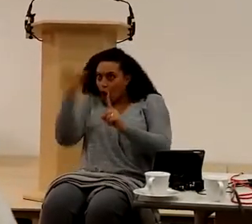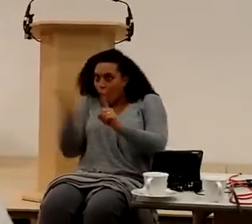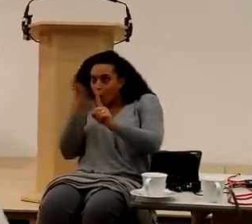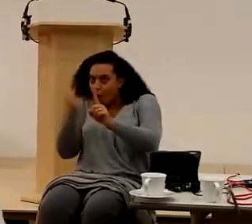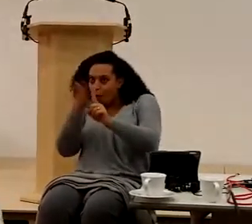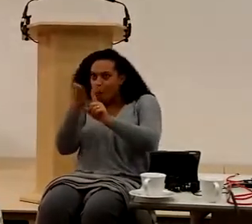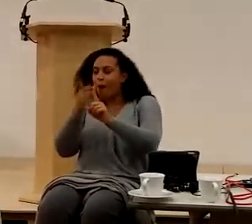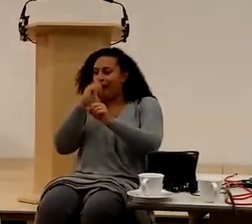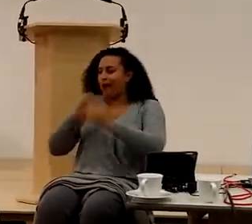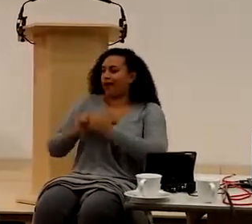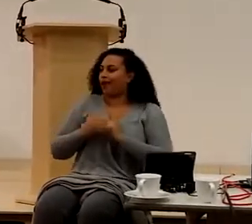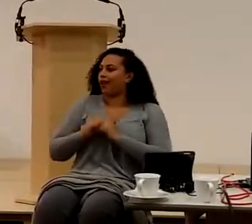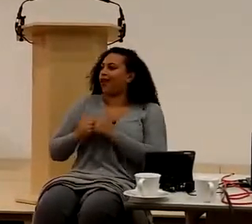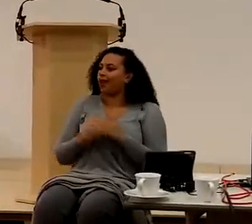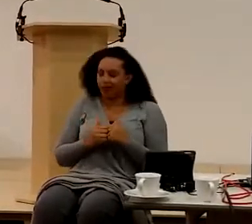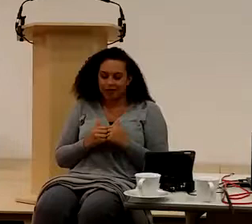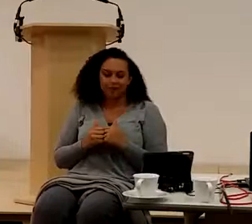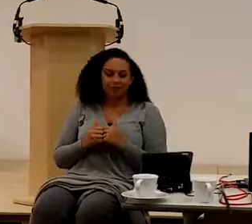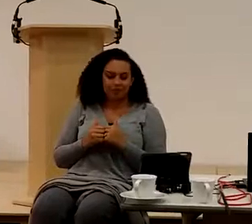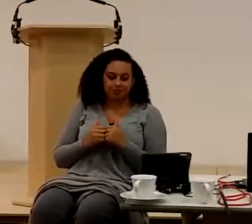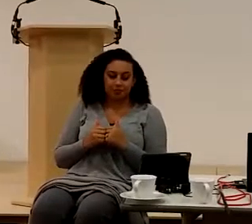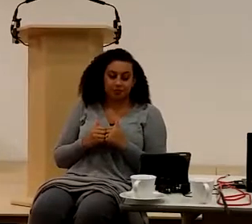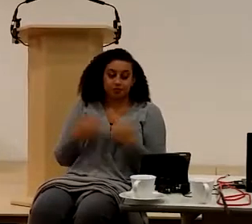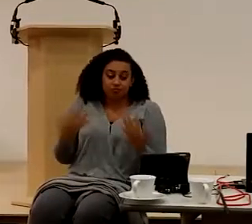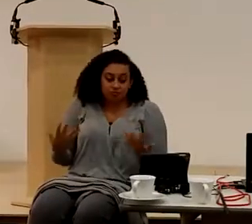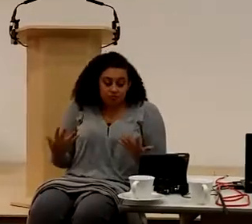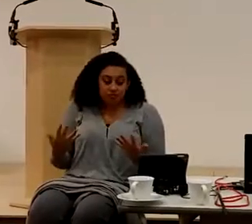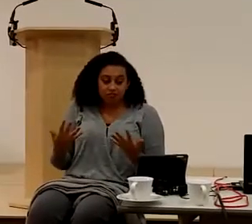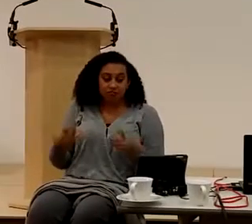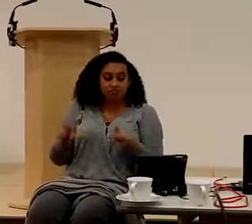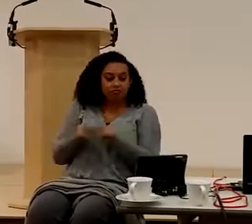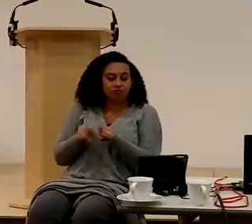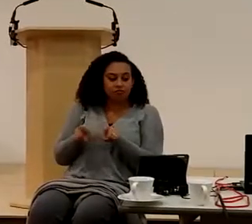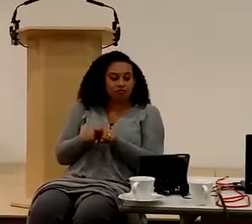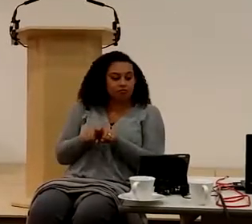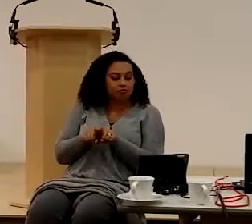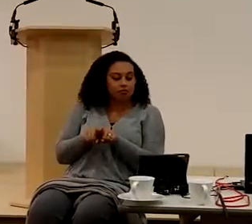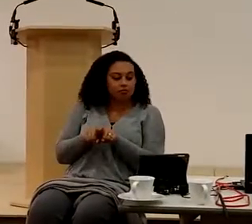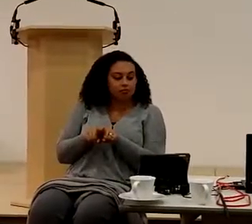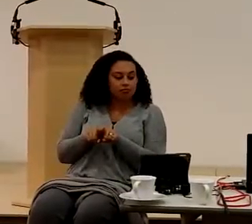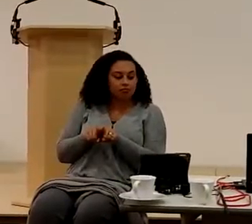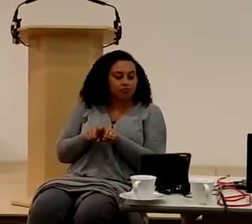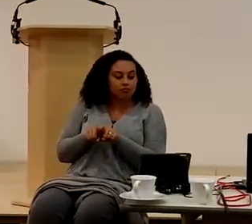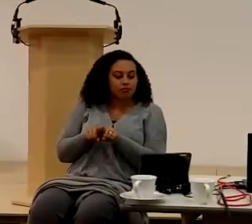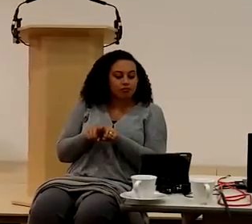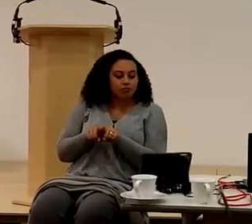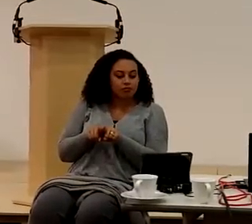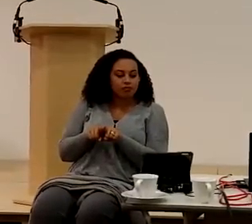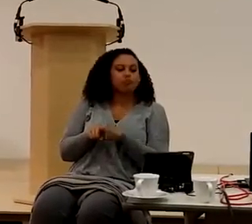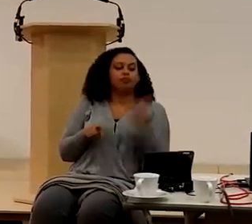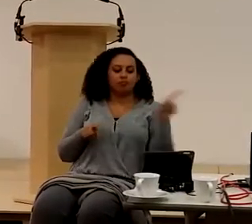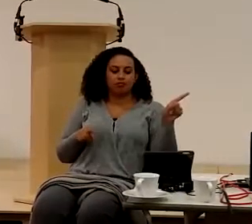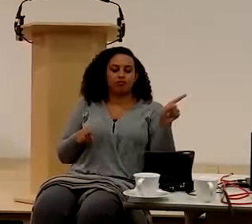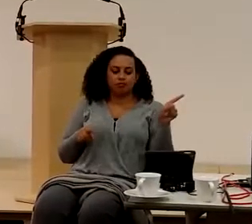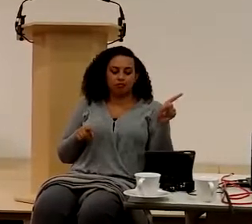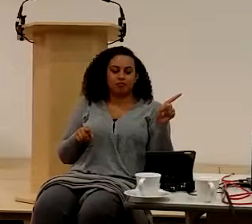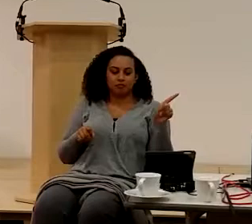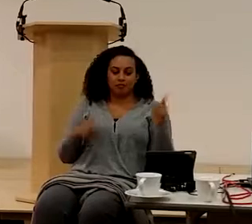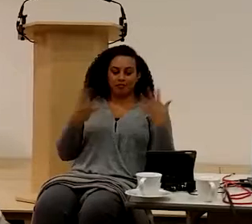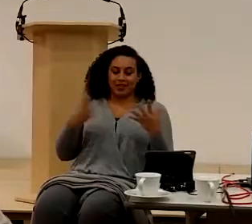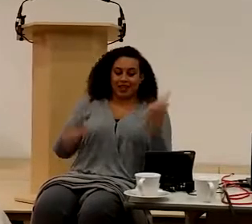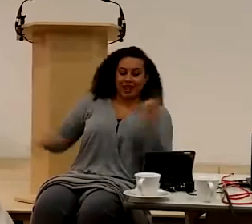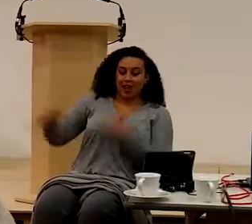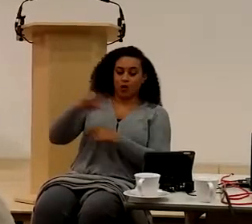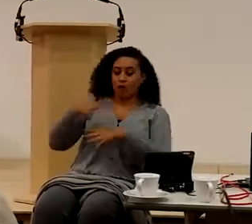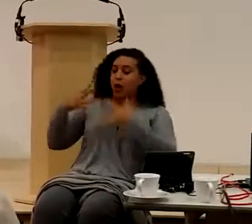disability, which will have been in position of certain restriction, or by